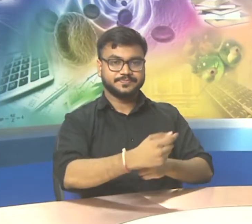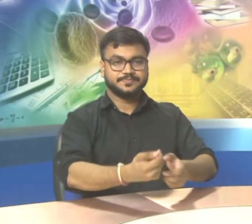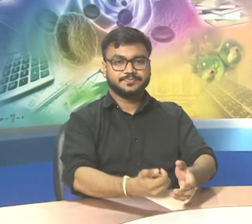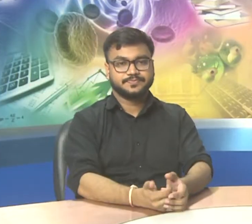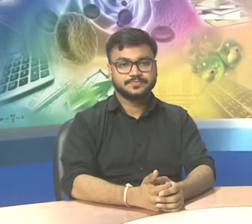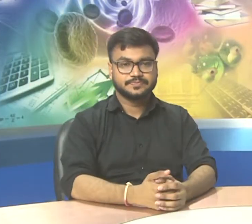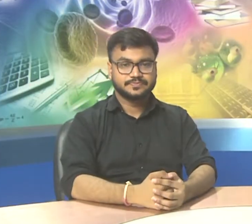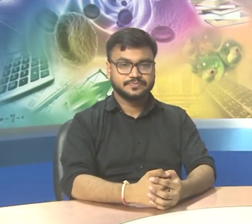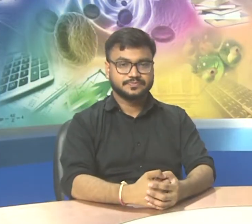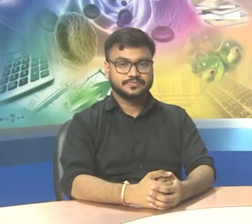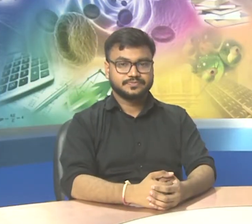needs in large amount.